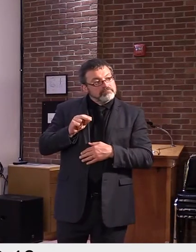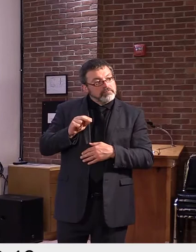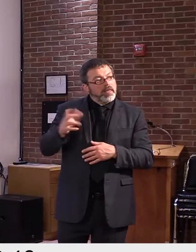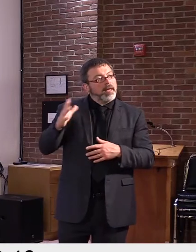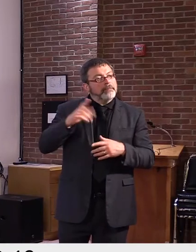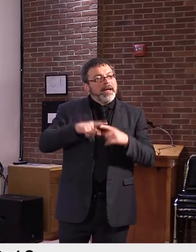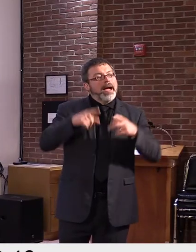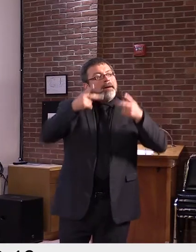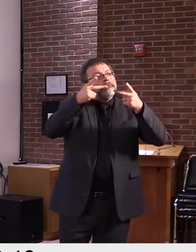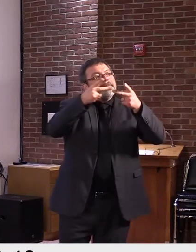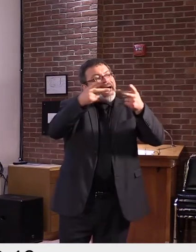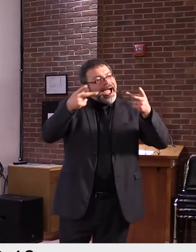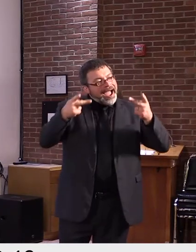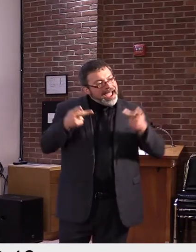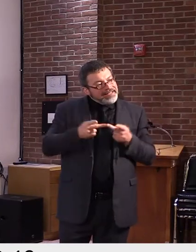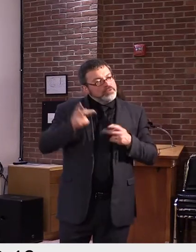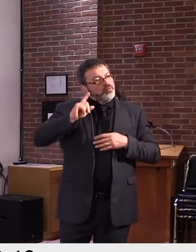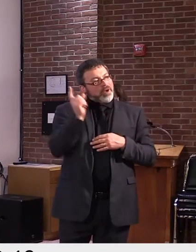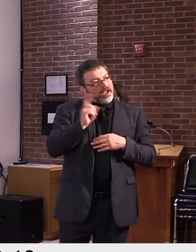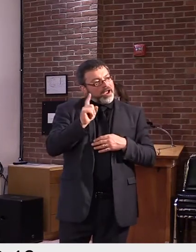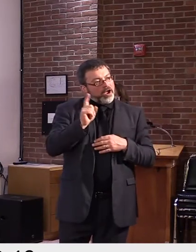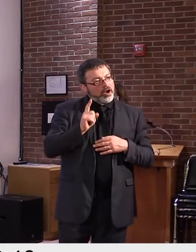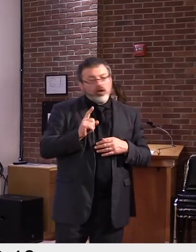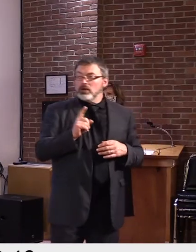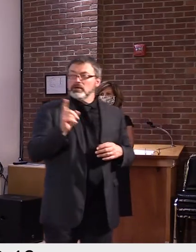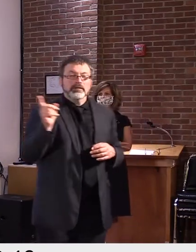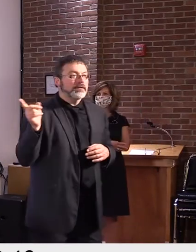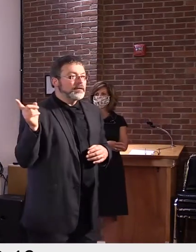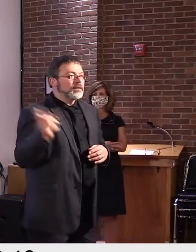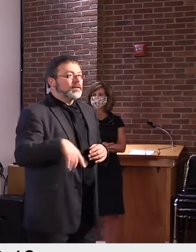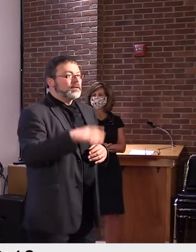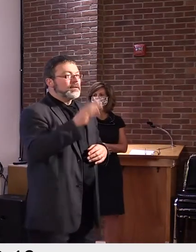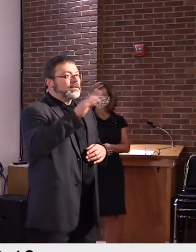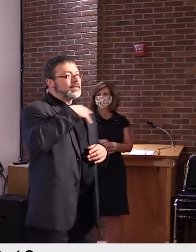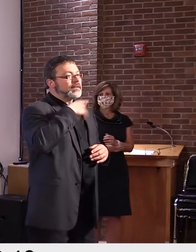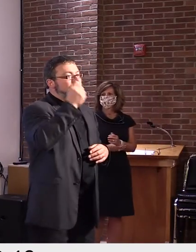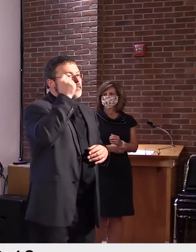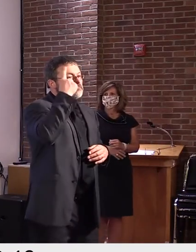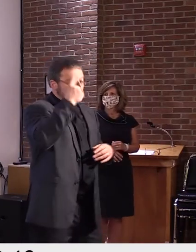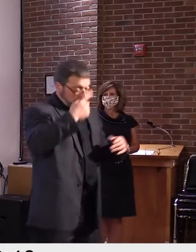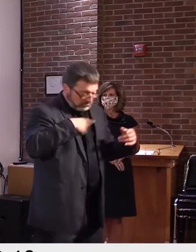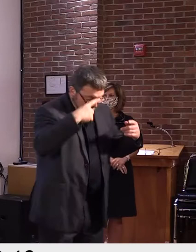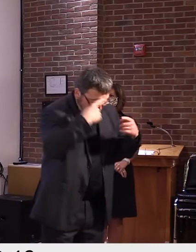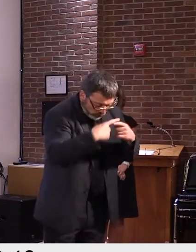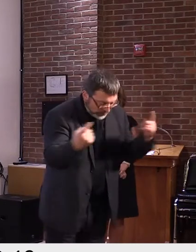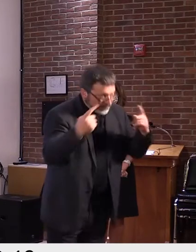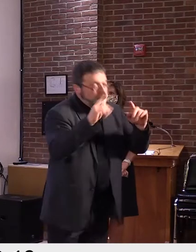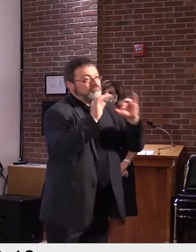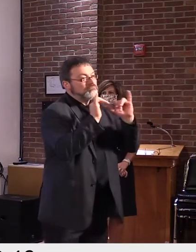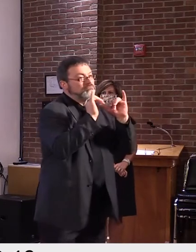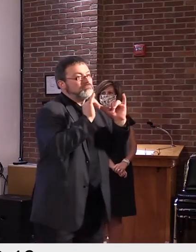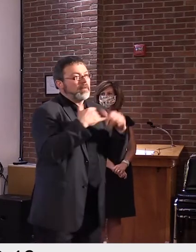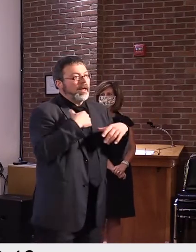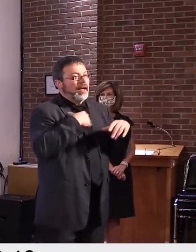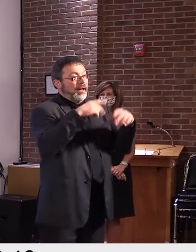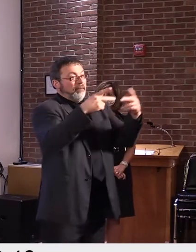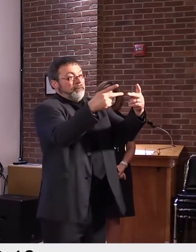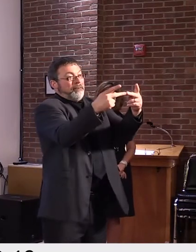Well, but oftentimes, if I might disagree, you are, based on